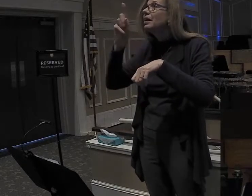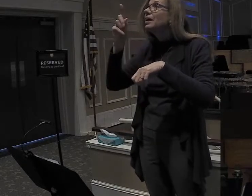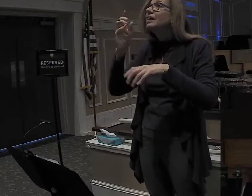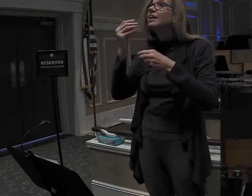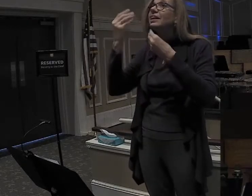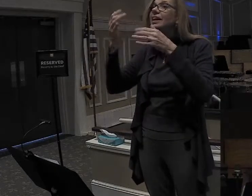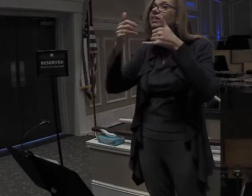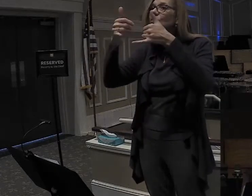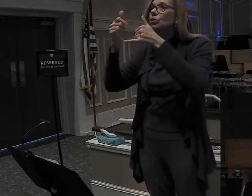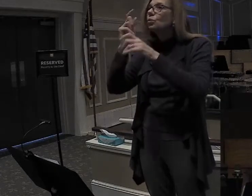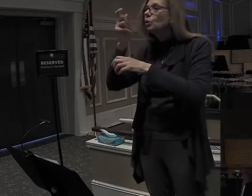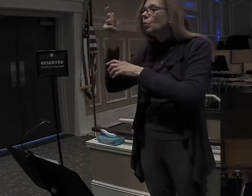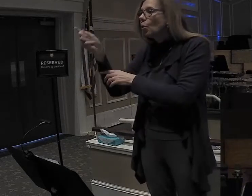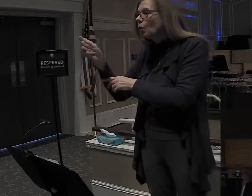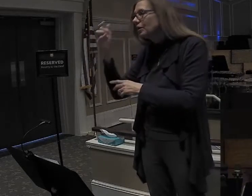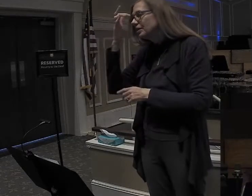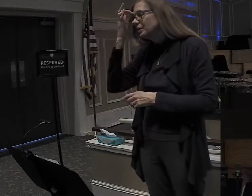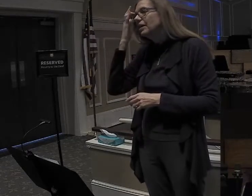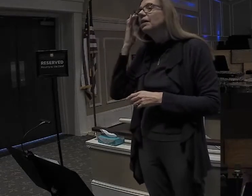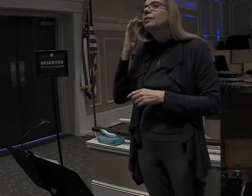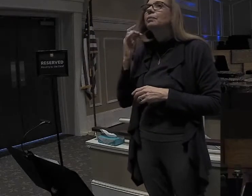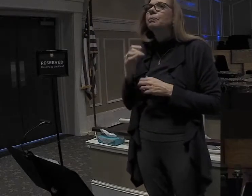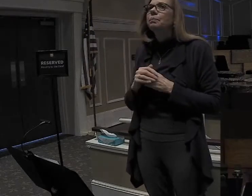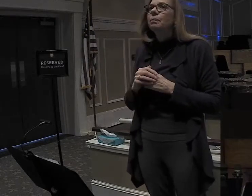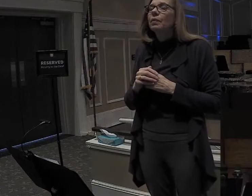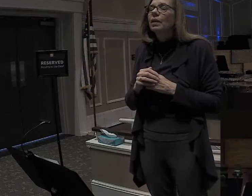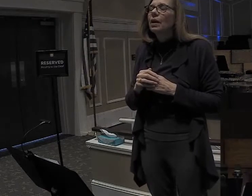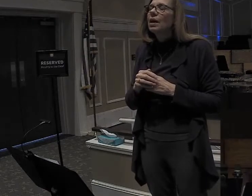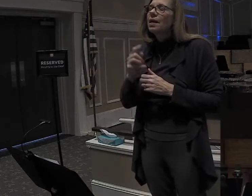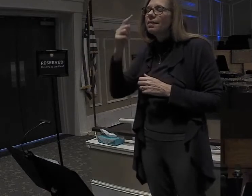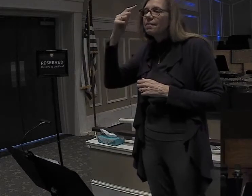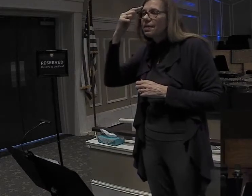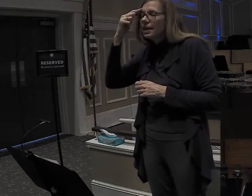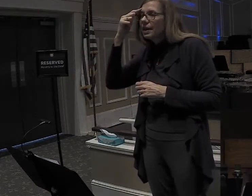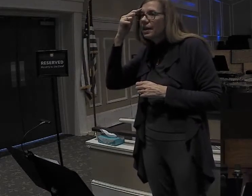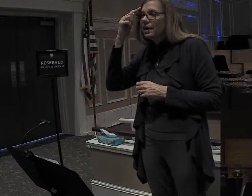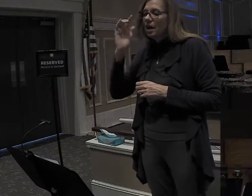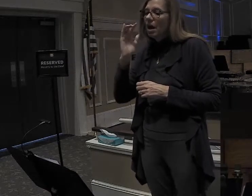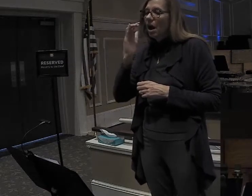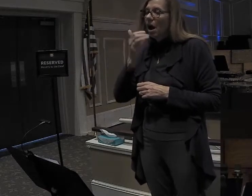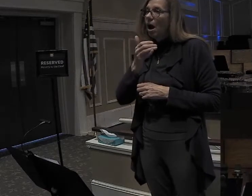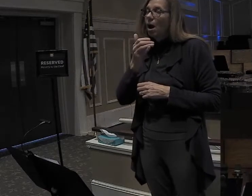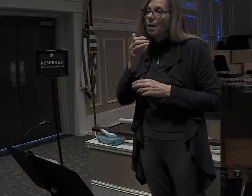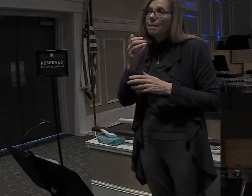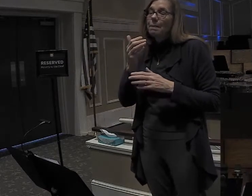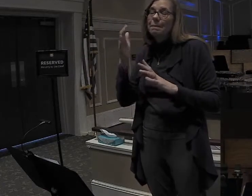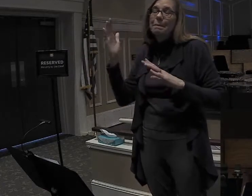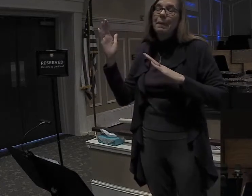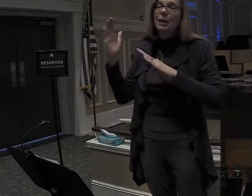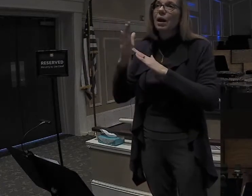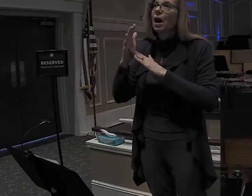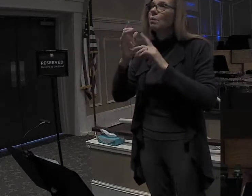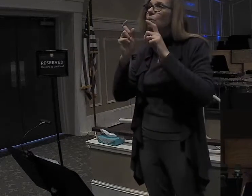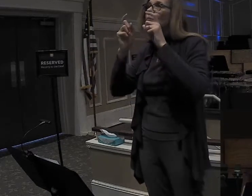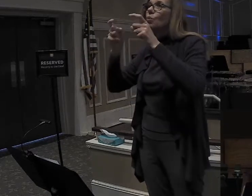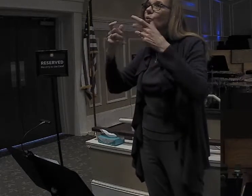and the saints who fear your name. You know, ultimately and most importantly, our reward is